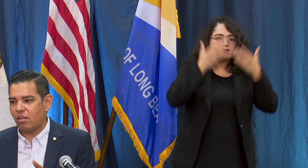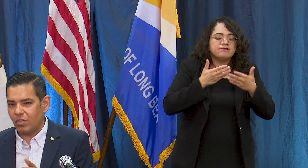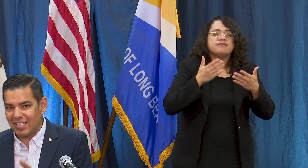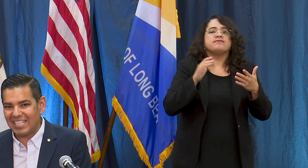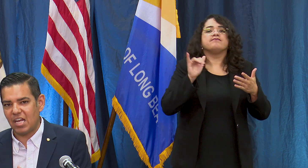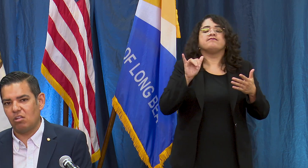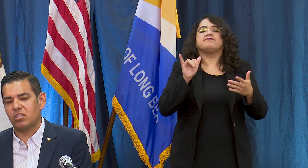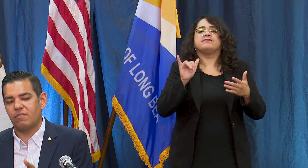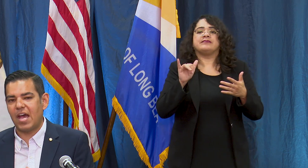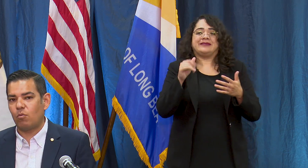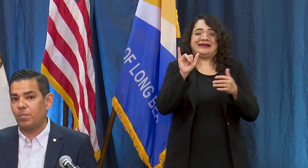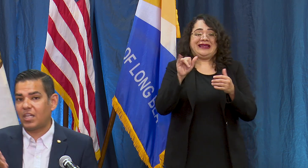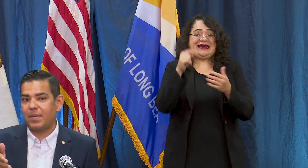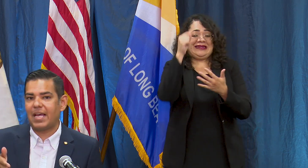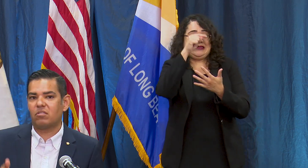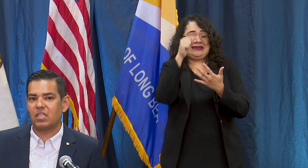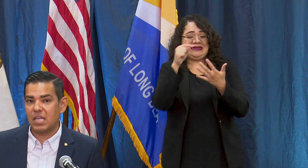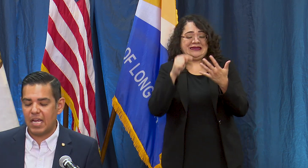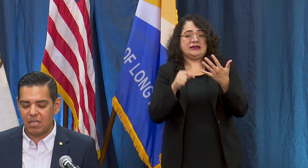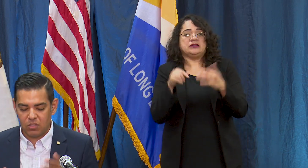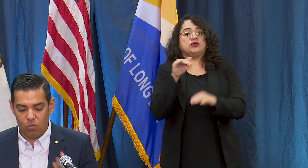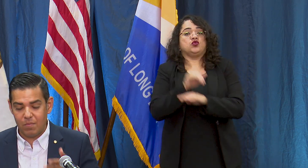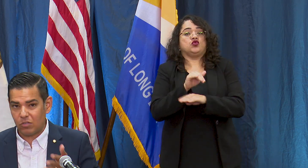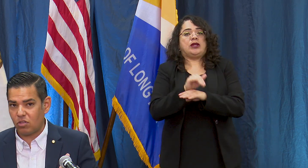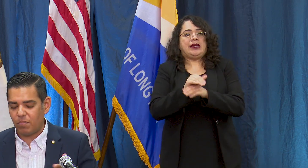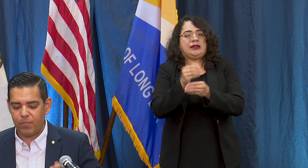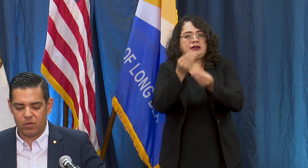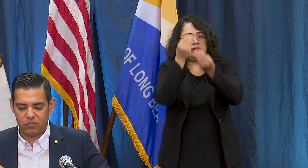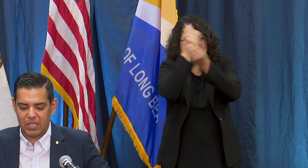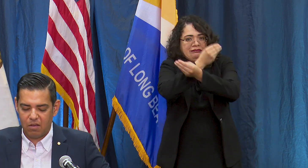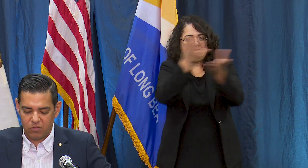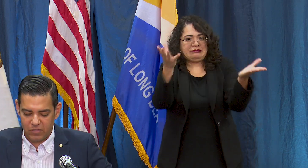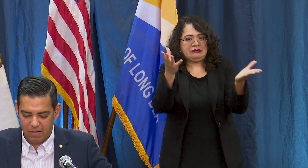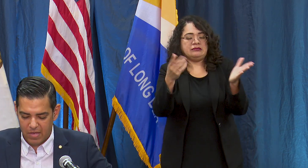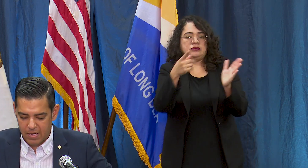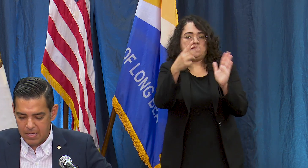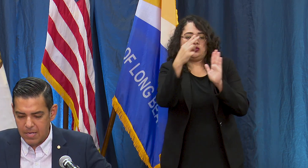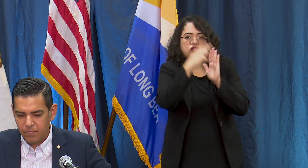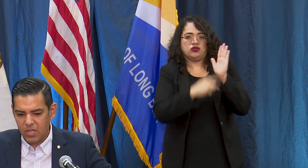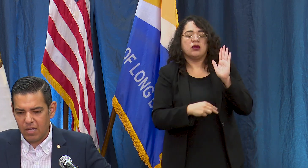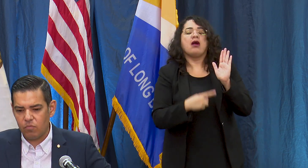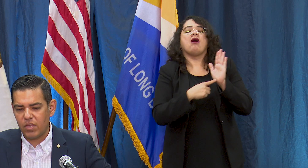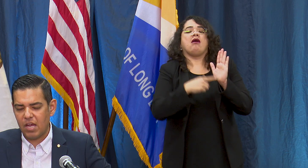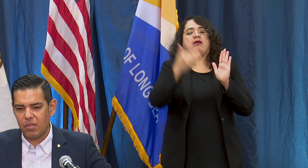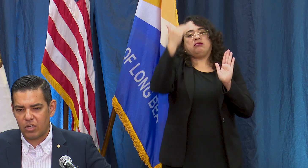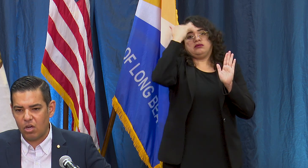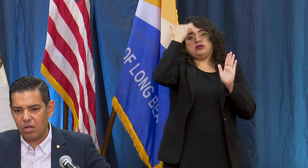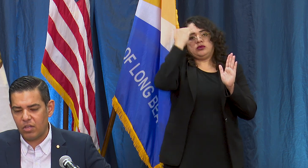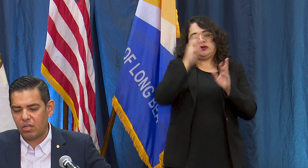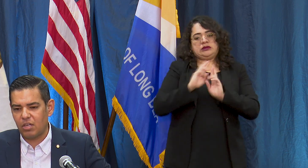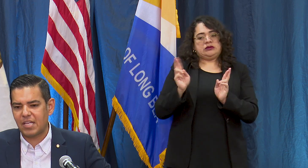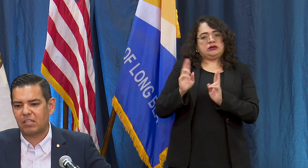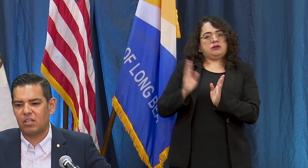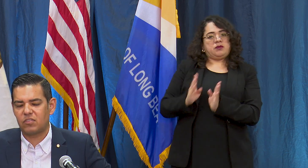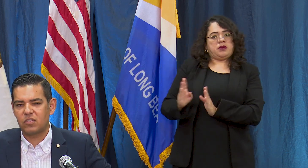knowing that the details of that will be coming out tonight. And so I want to make sure that people understand that. The